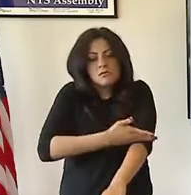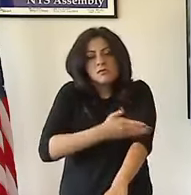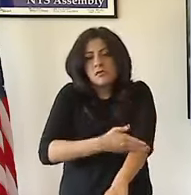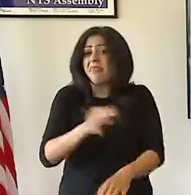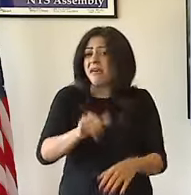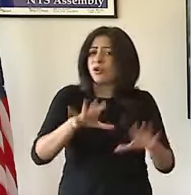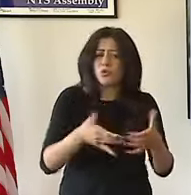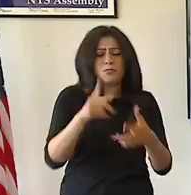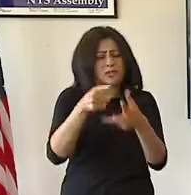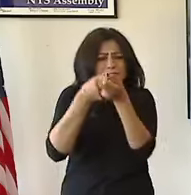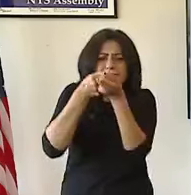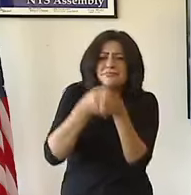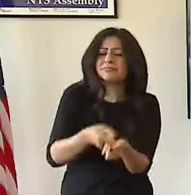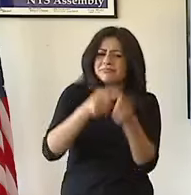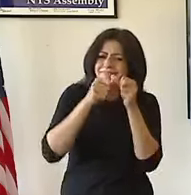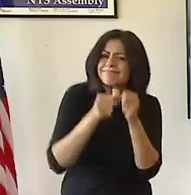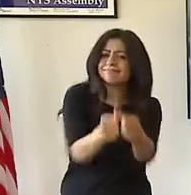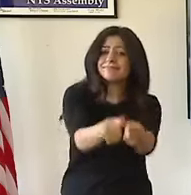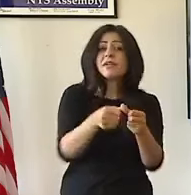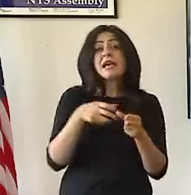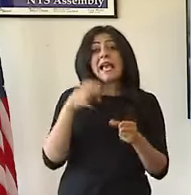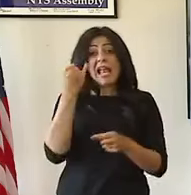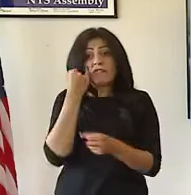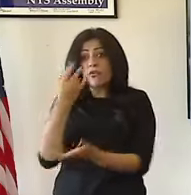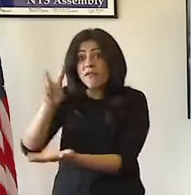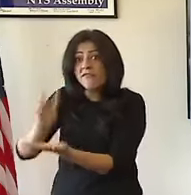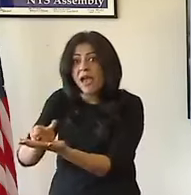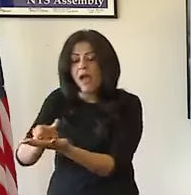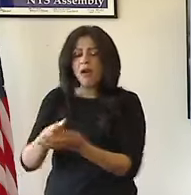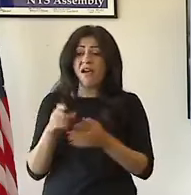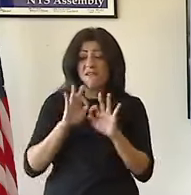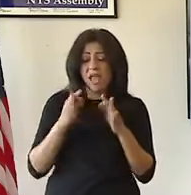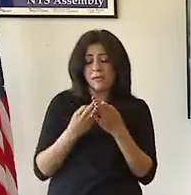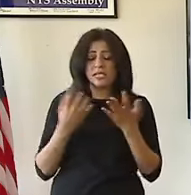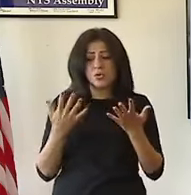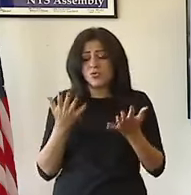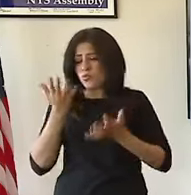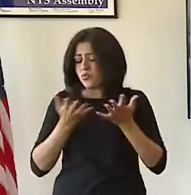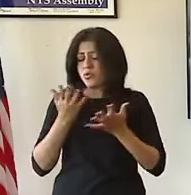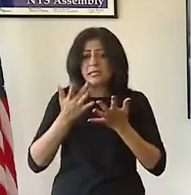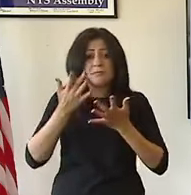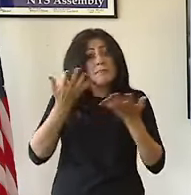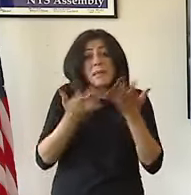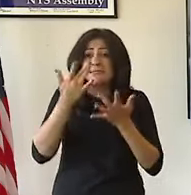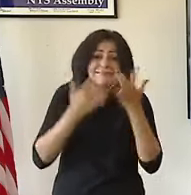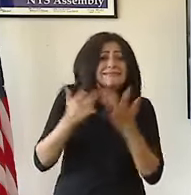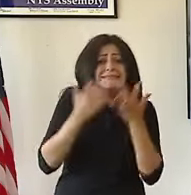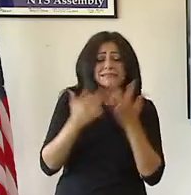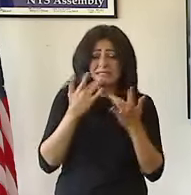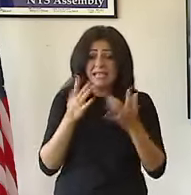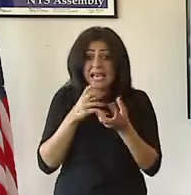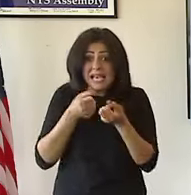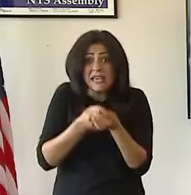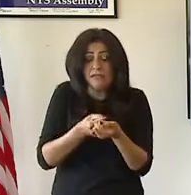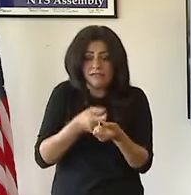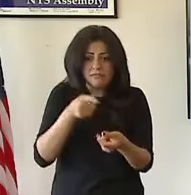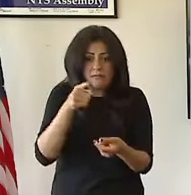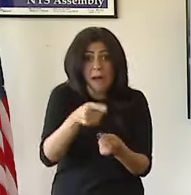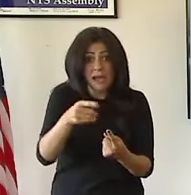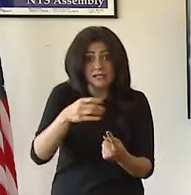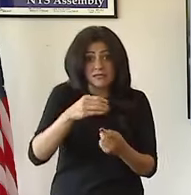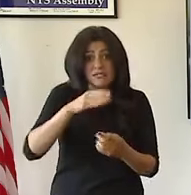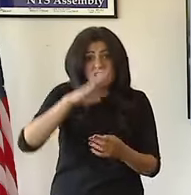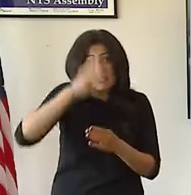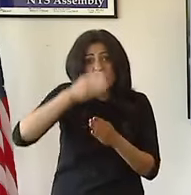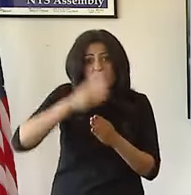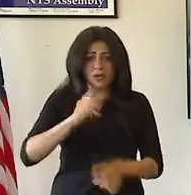support. Failure to do that will continue to put pressure on families who don't have the personal resources necessarily to provide that assistance. And failure